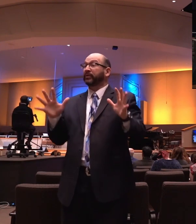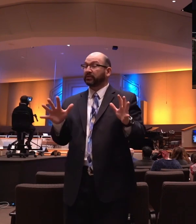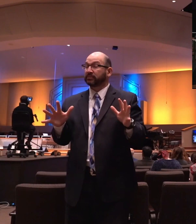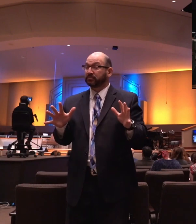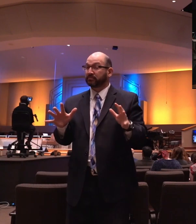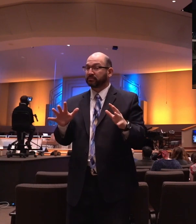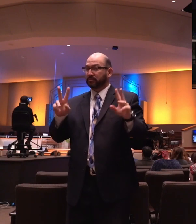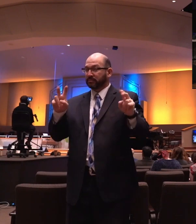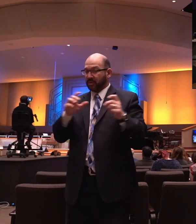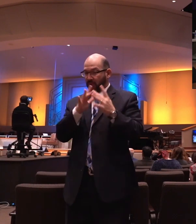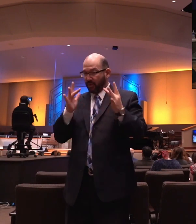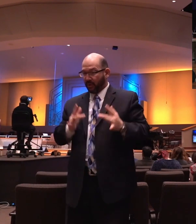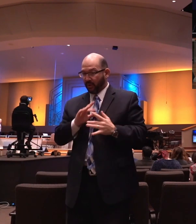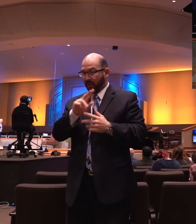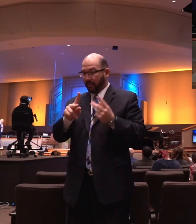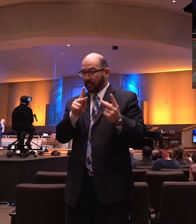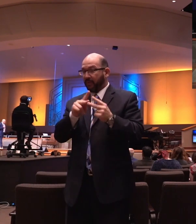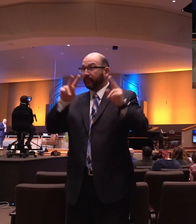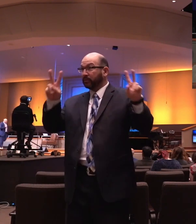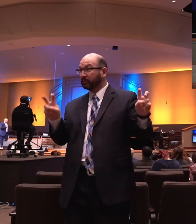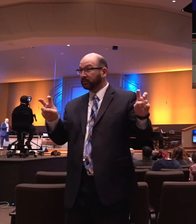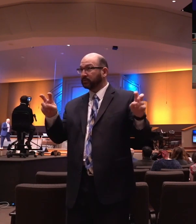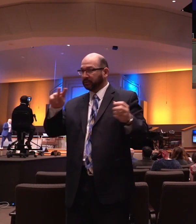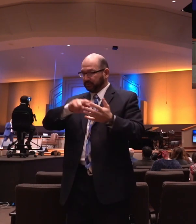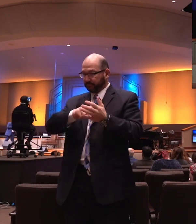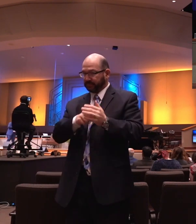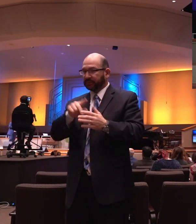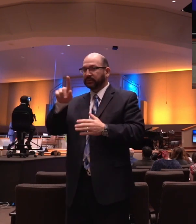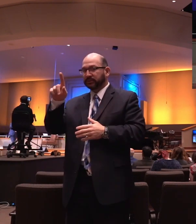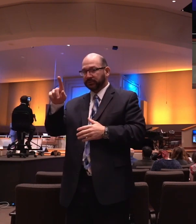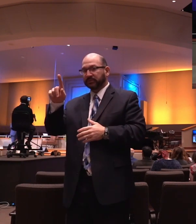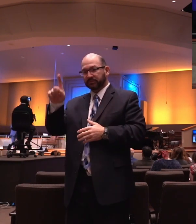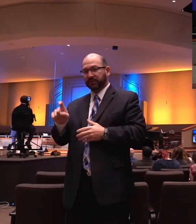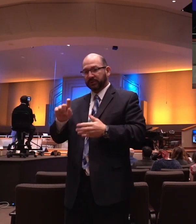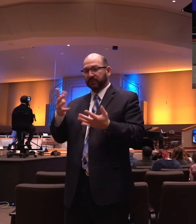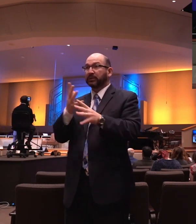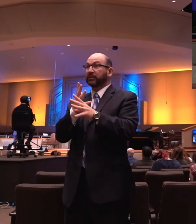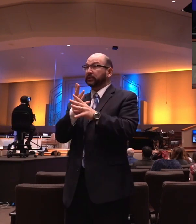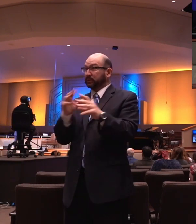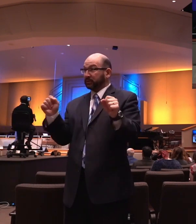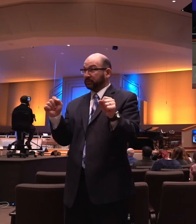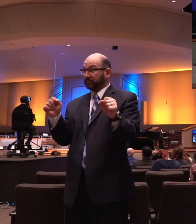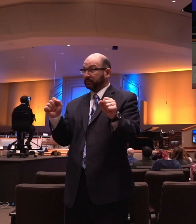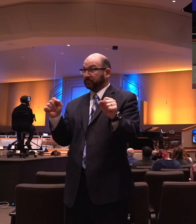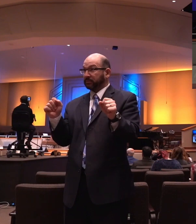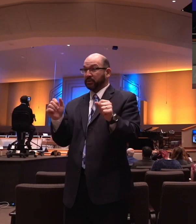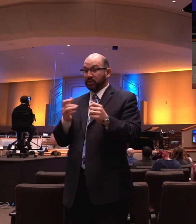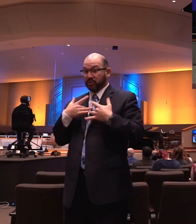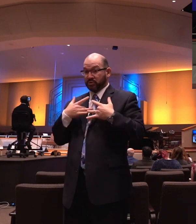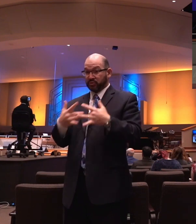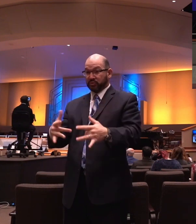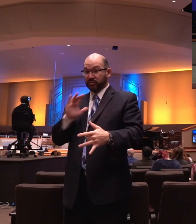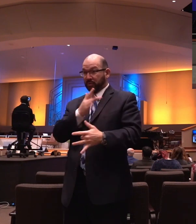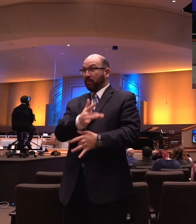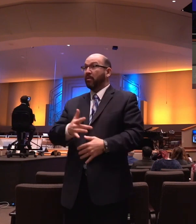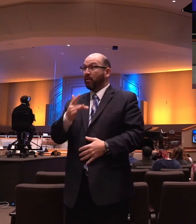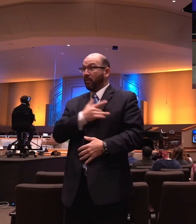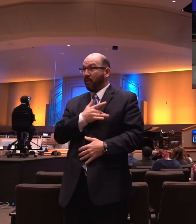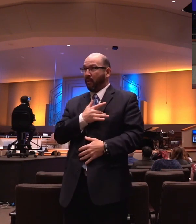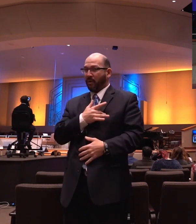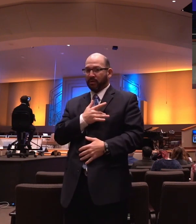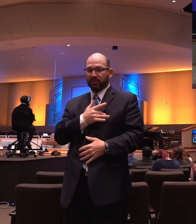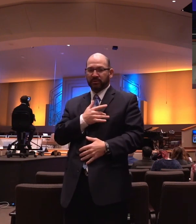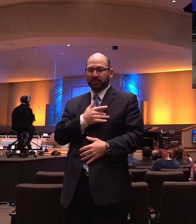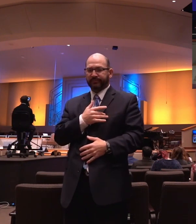teaches us that naturally our heart is deceitful above all things and desperately wicked. But when you get saved,